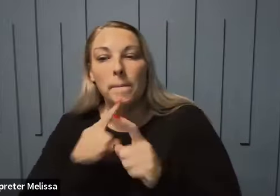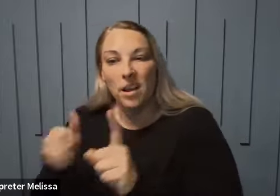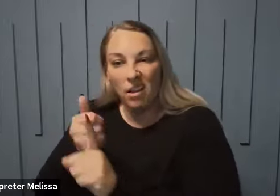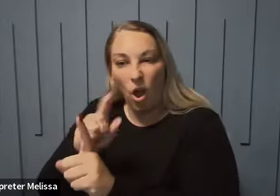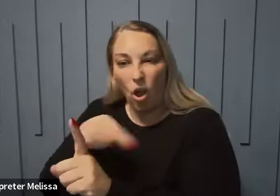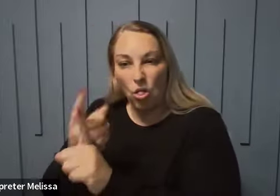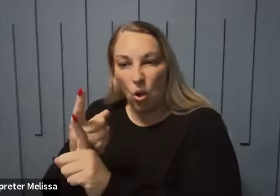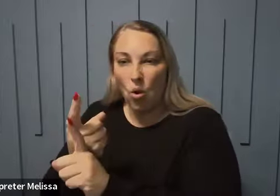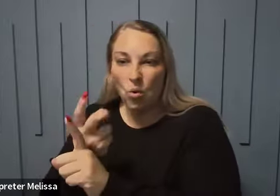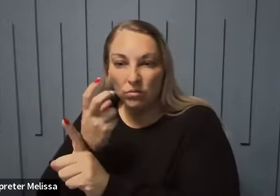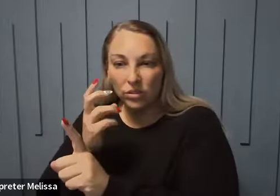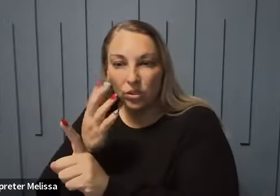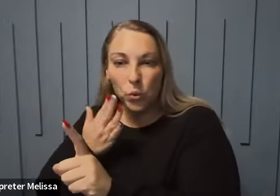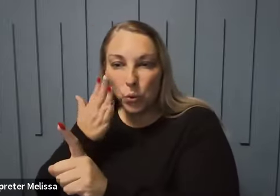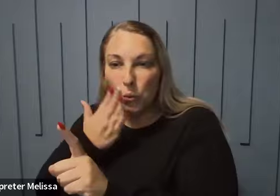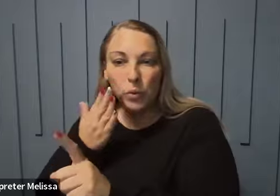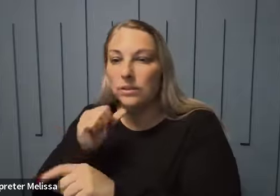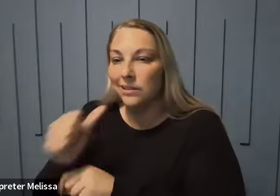students.